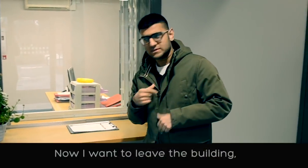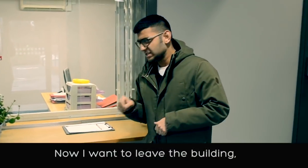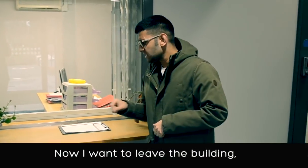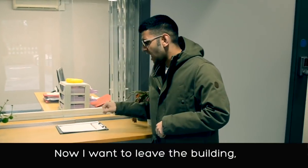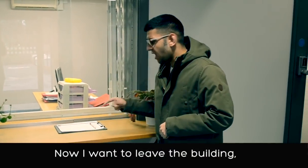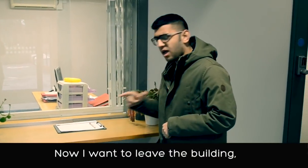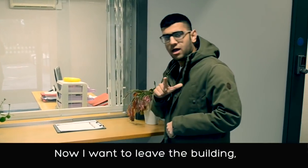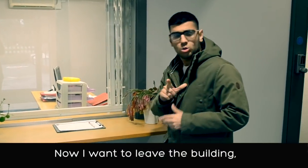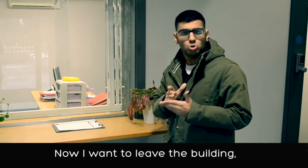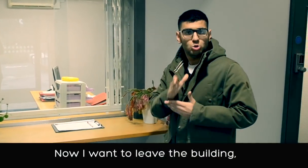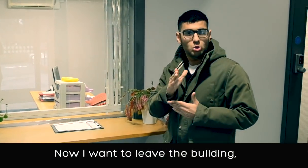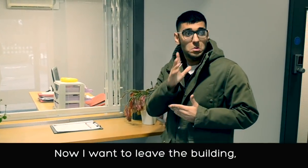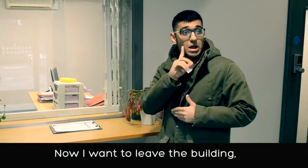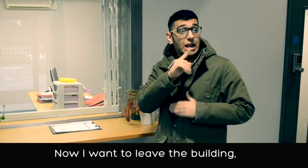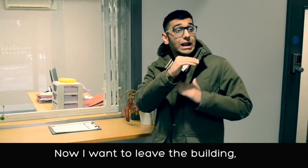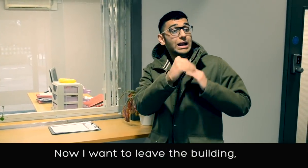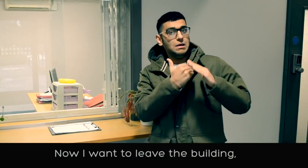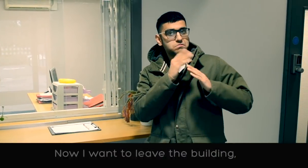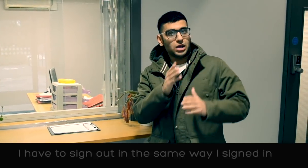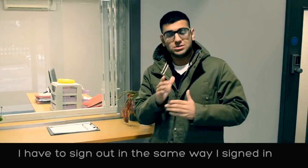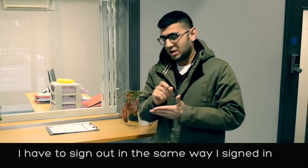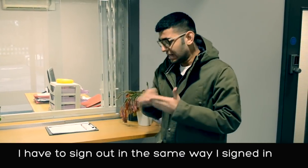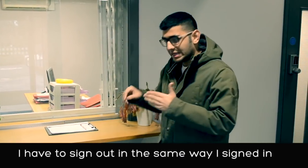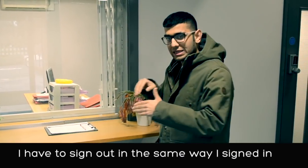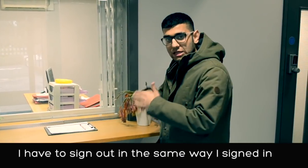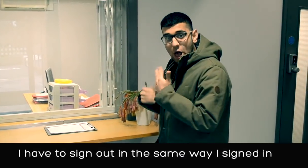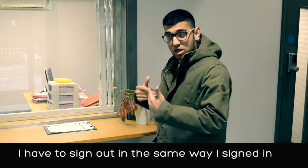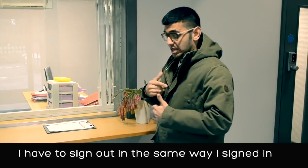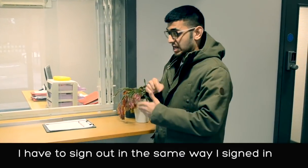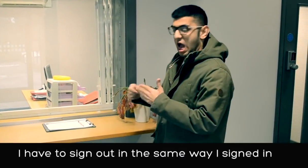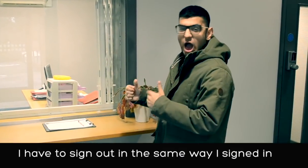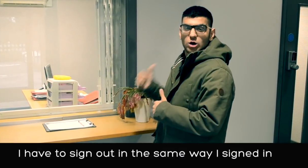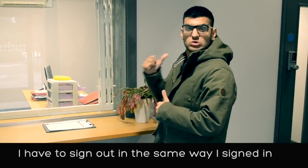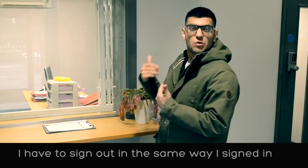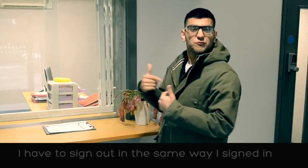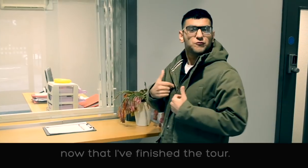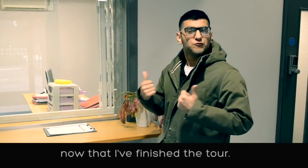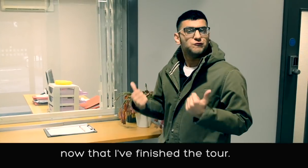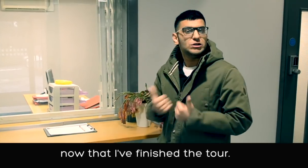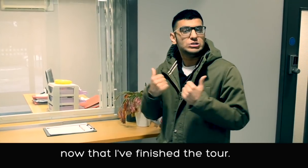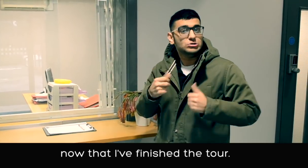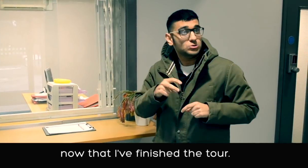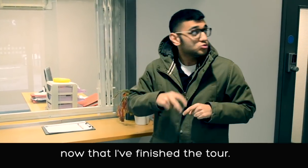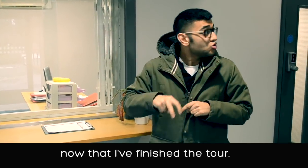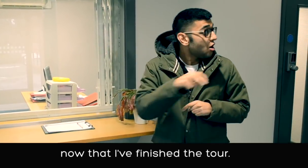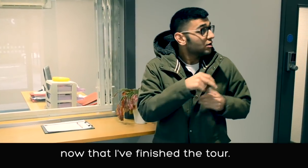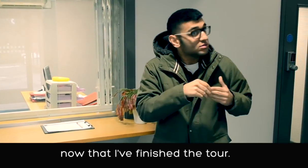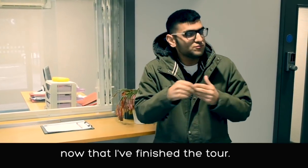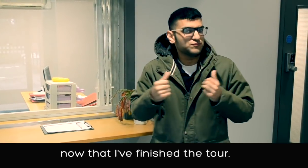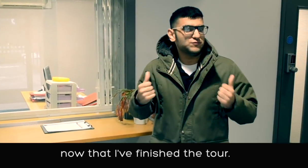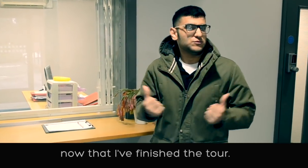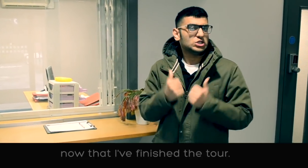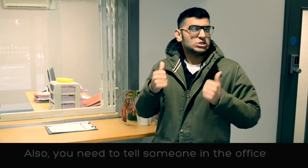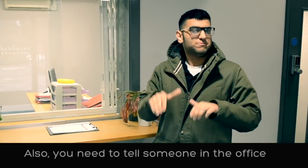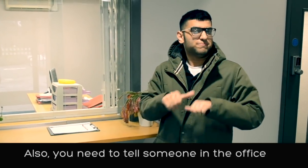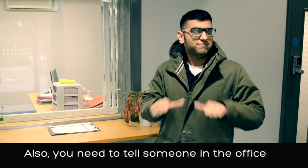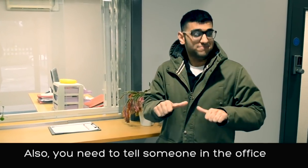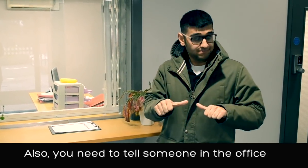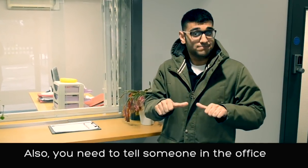Now I want to leave the building. I have to sign out in the same way that I signed in, now that I've finished the tour. Also,